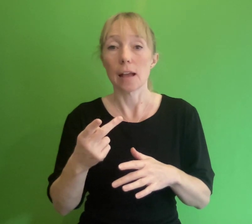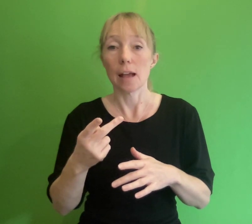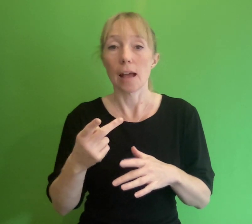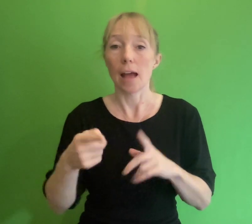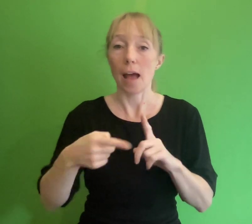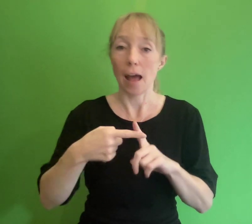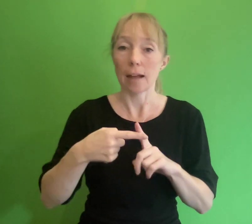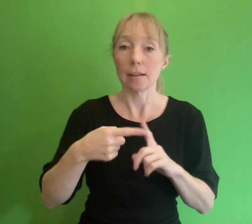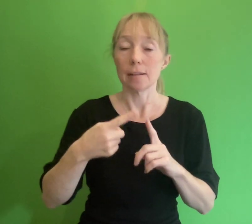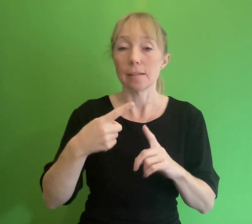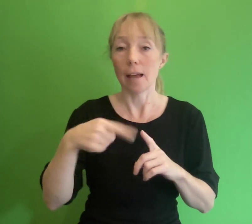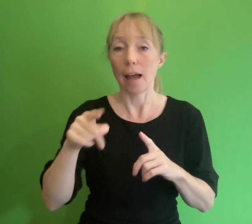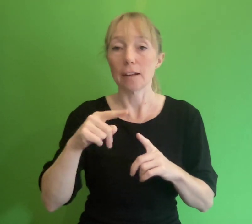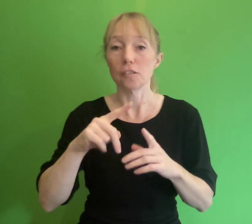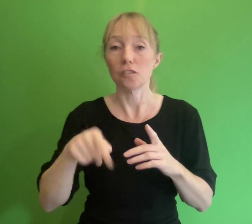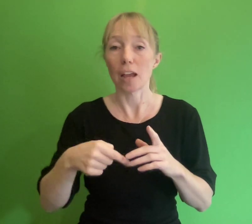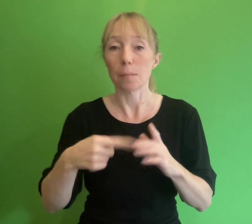@Jamie R. Hale.